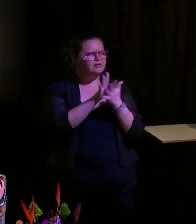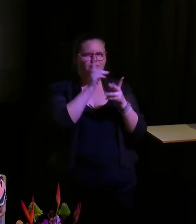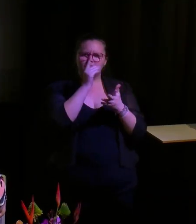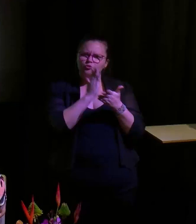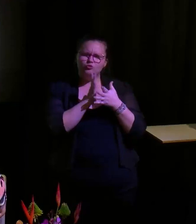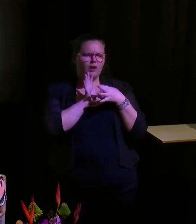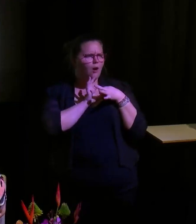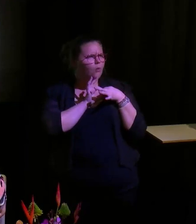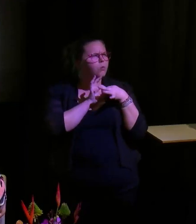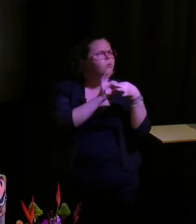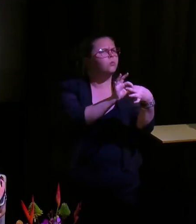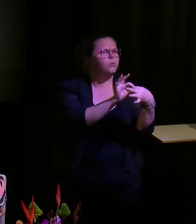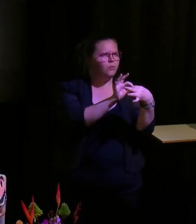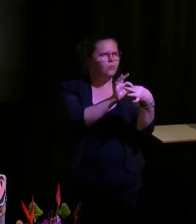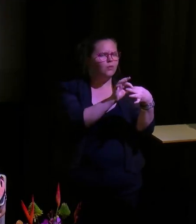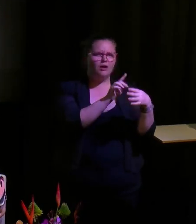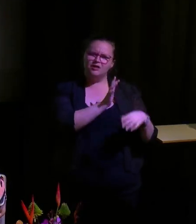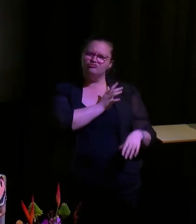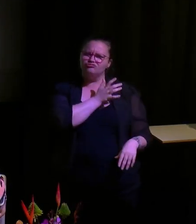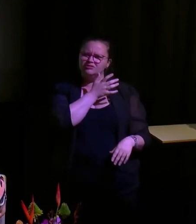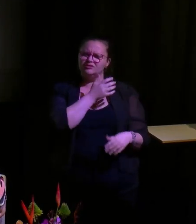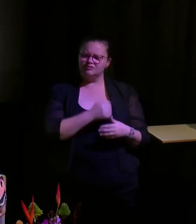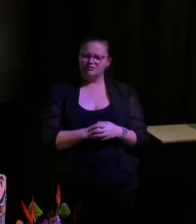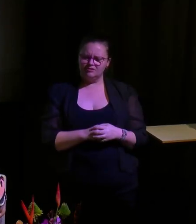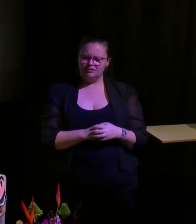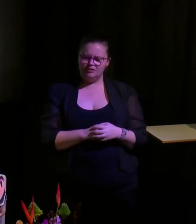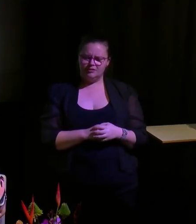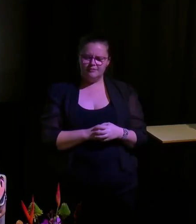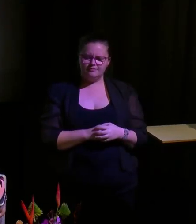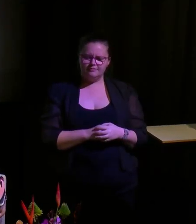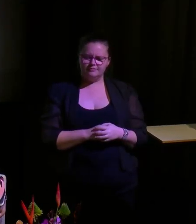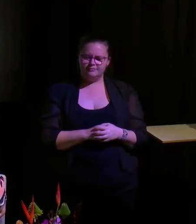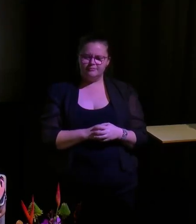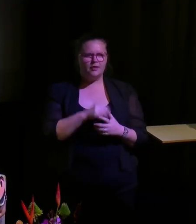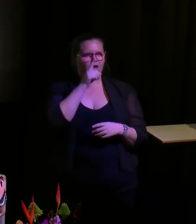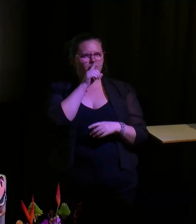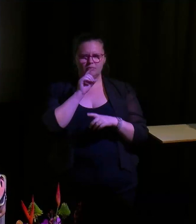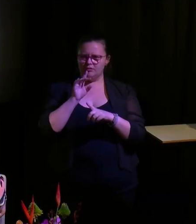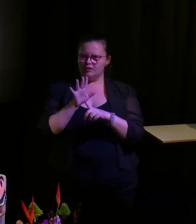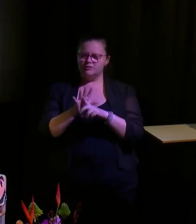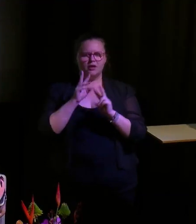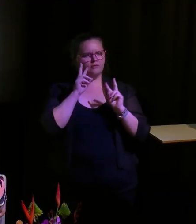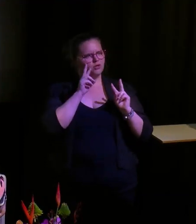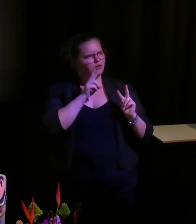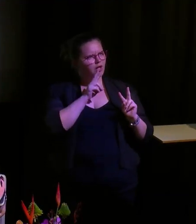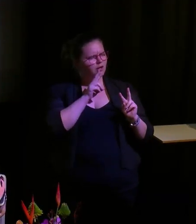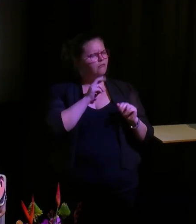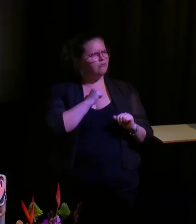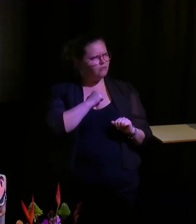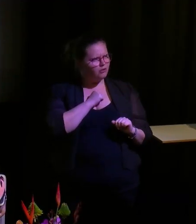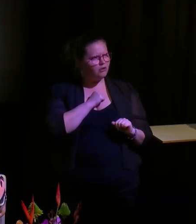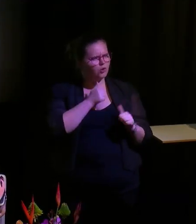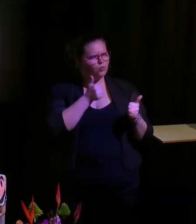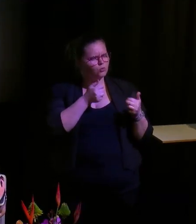you know, were like, this is interesting. And people themselves sort of just, you know, they looked at it and went like, well, this is a really good way of looking